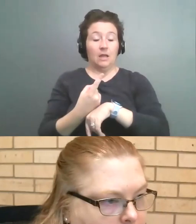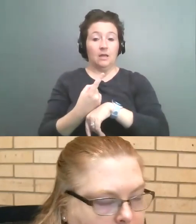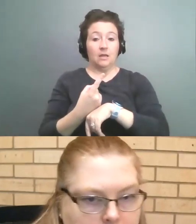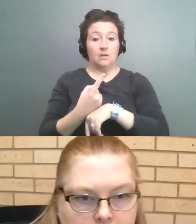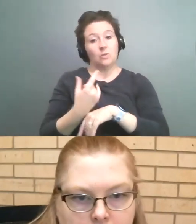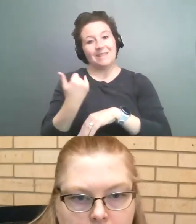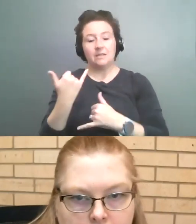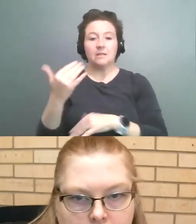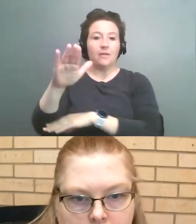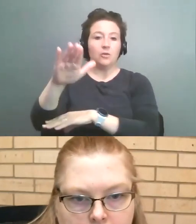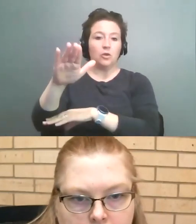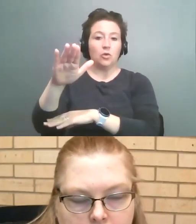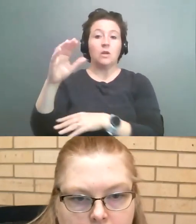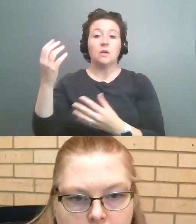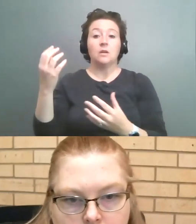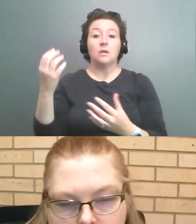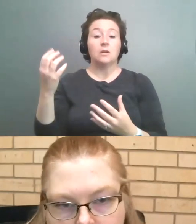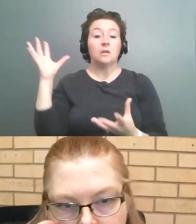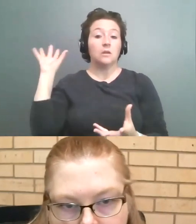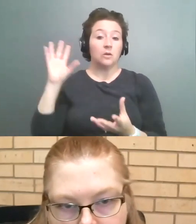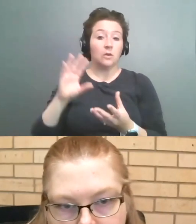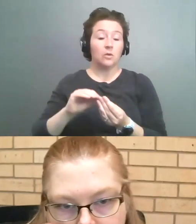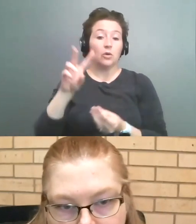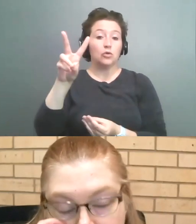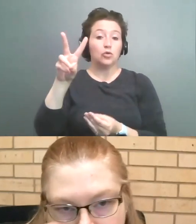this afternoon, the number of cases is